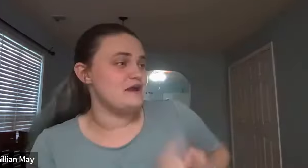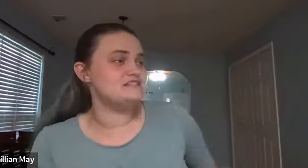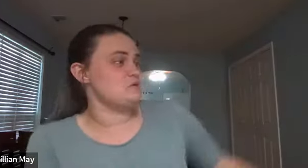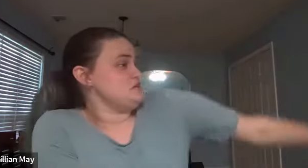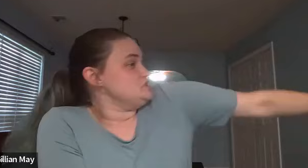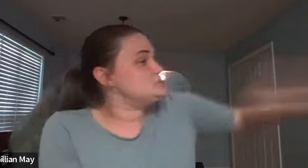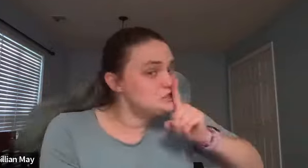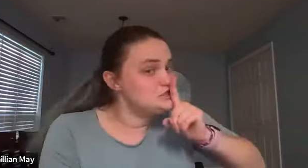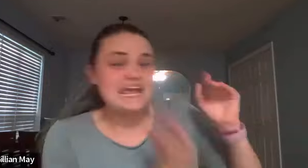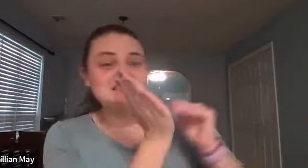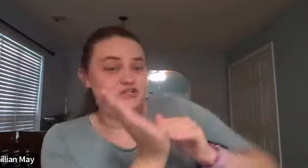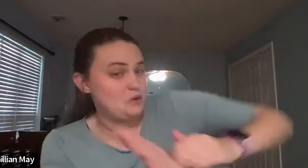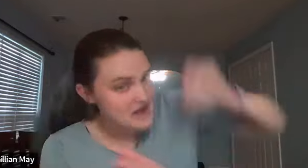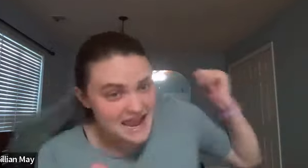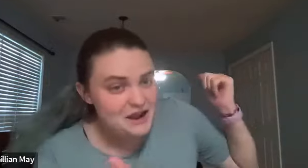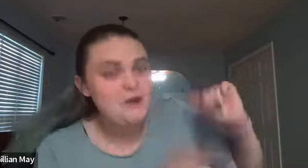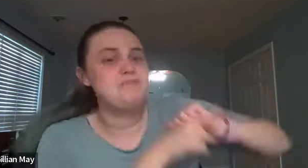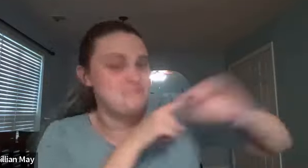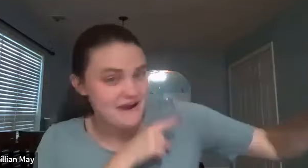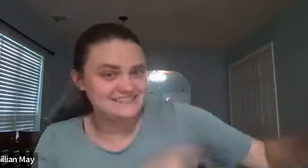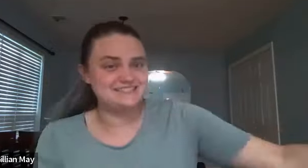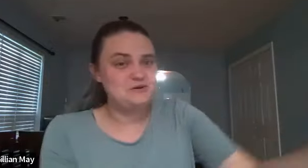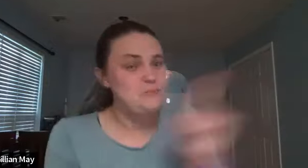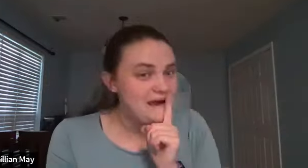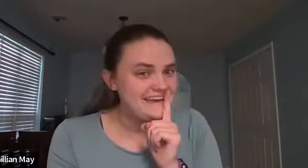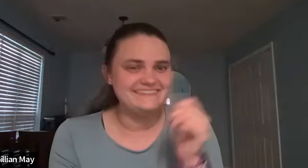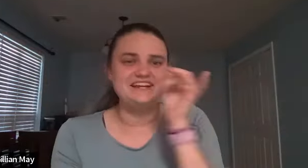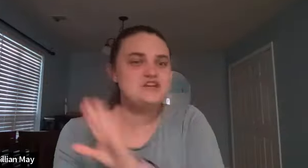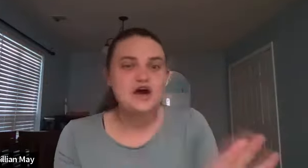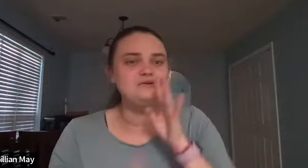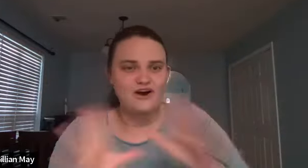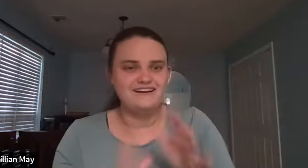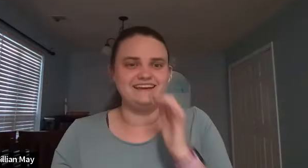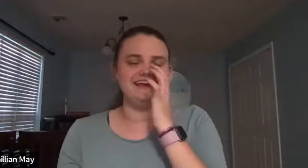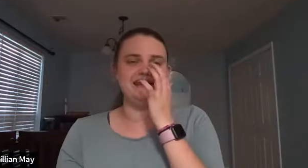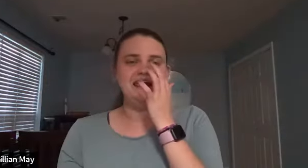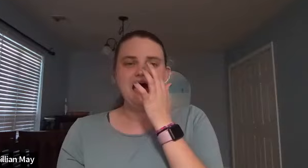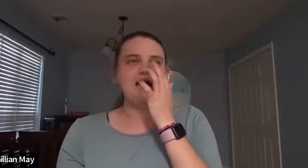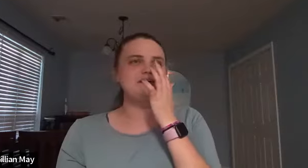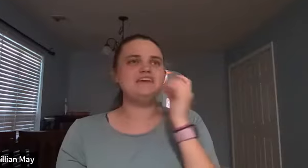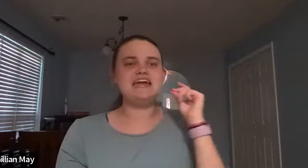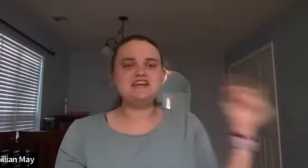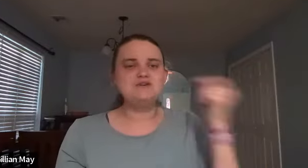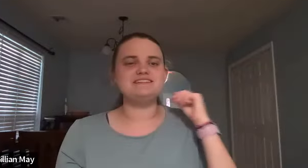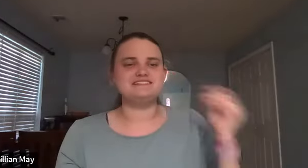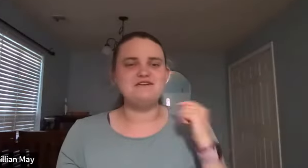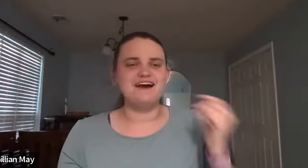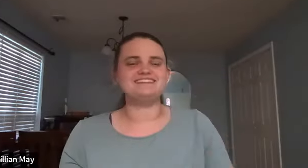friends going, shh, it's a tornado, practice, quiet, like no talking. And I mean, they knew it so fast. And I was